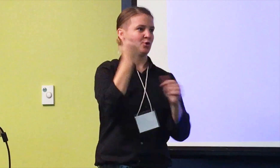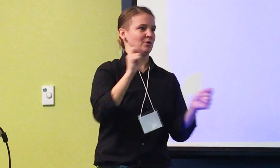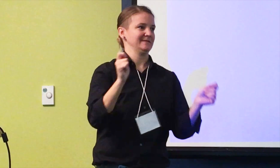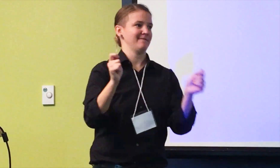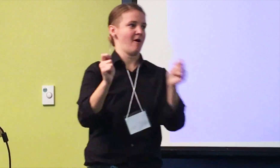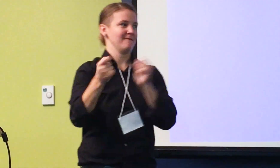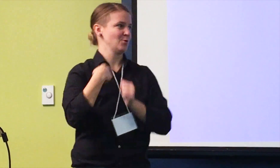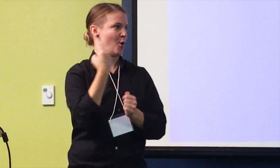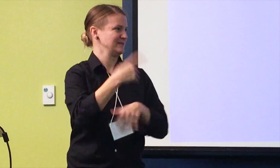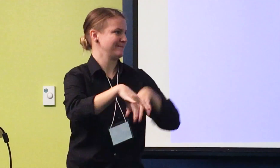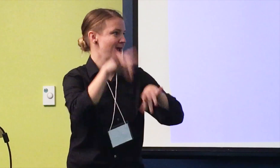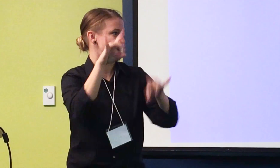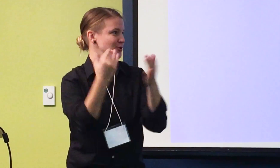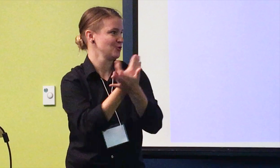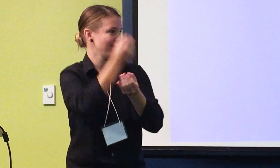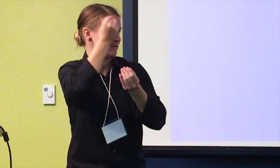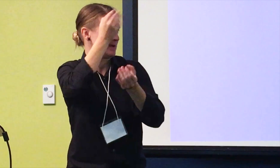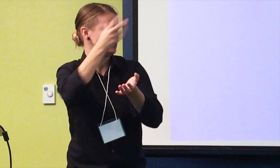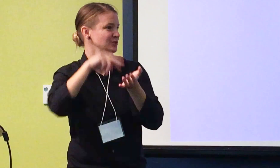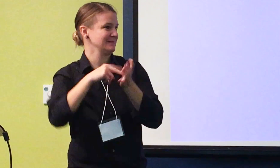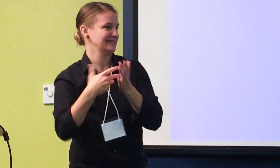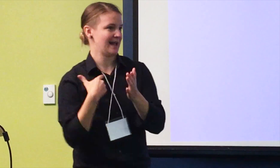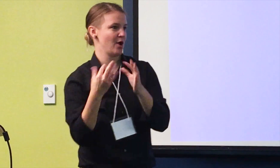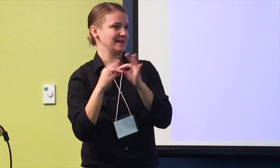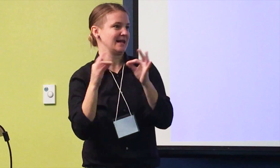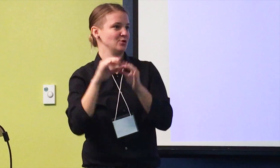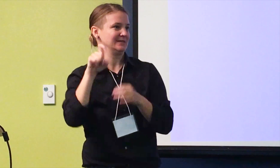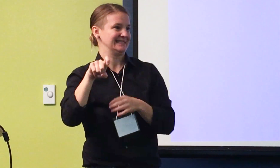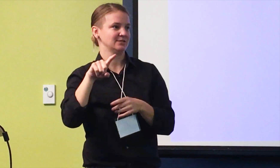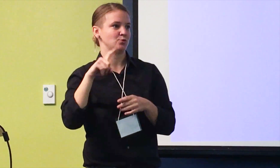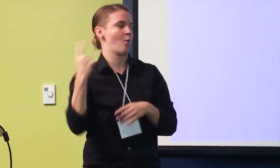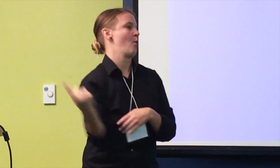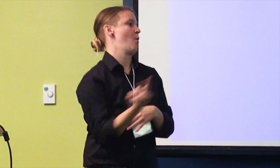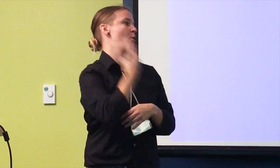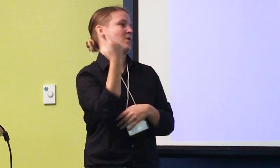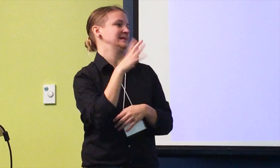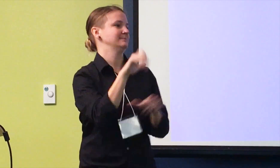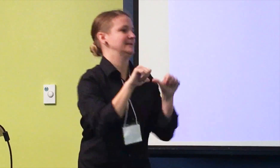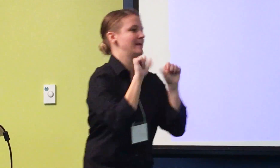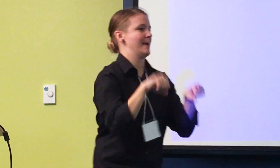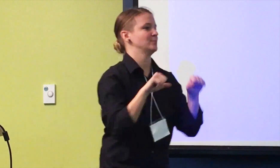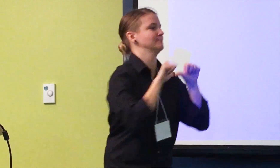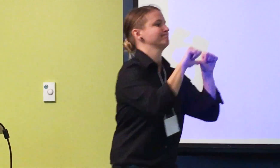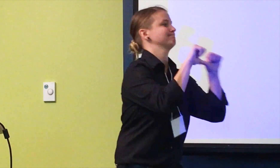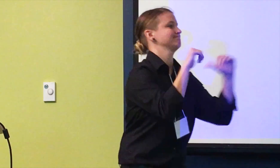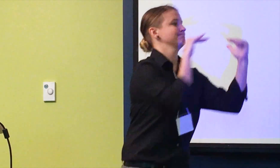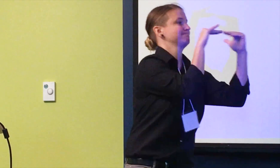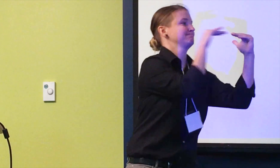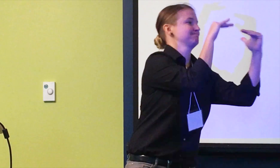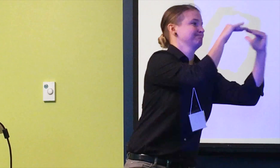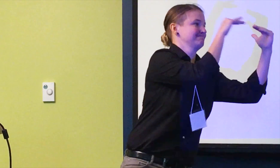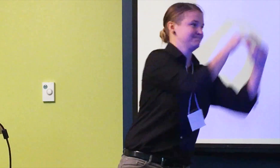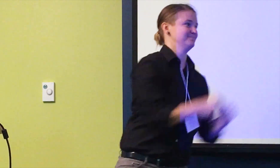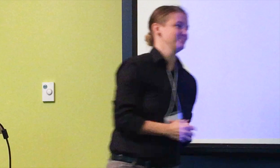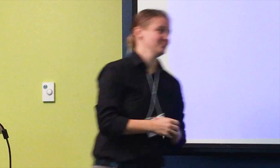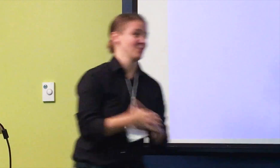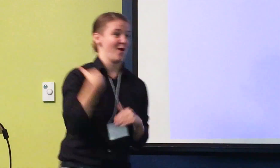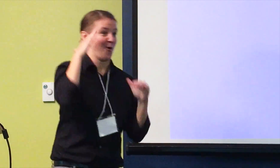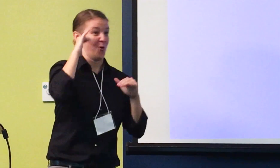to prove that, we're worthy of more funding. It's always an ongoing adventure to maintain some parity in the many